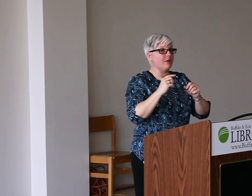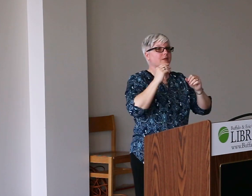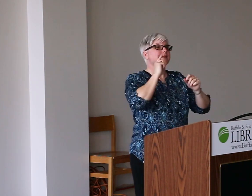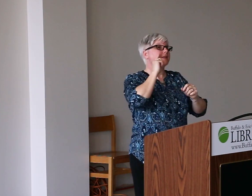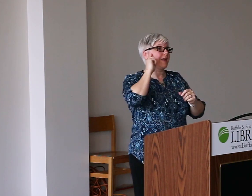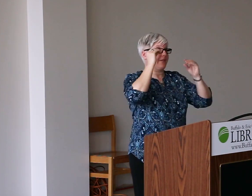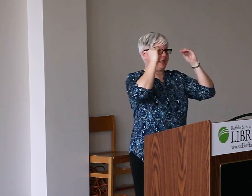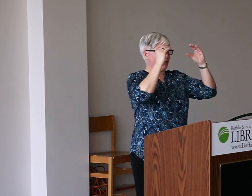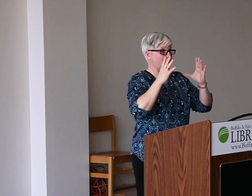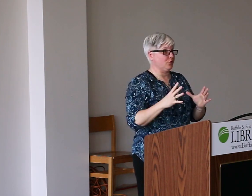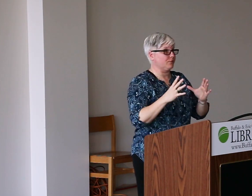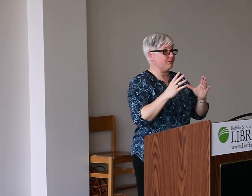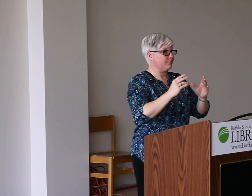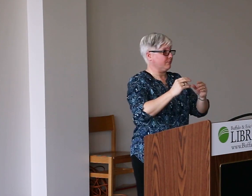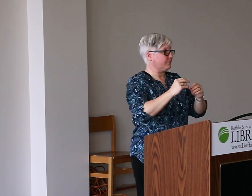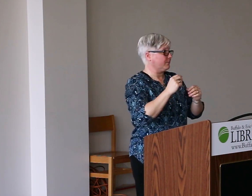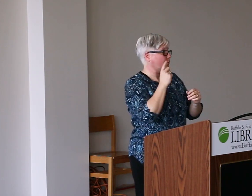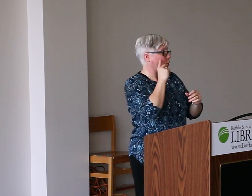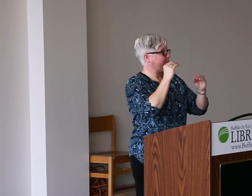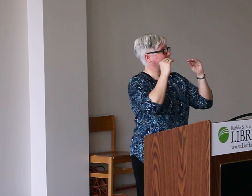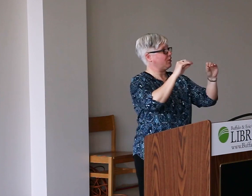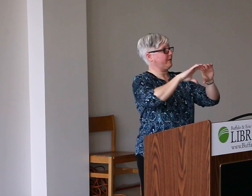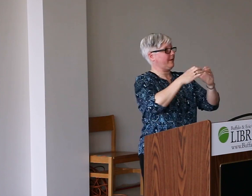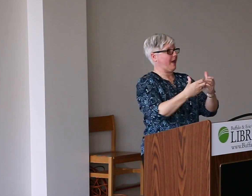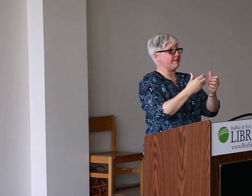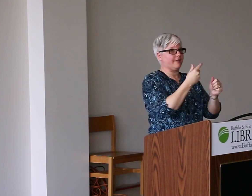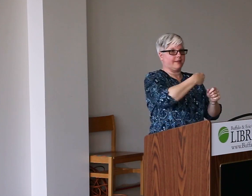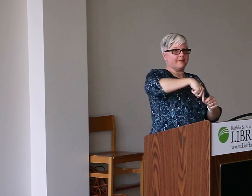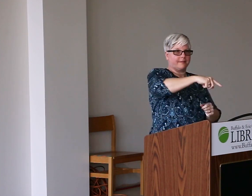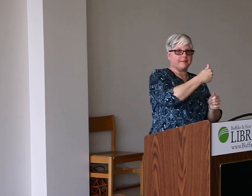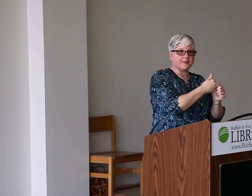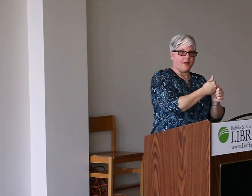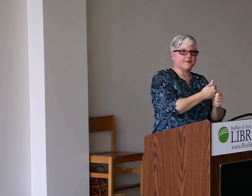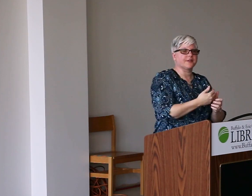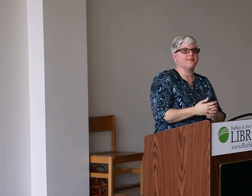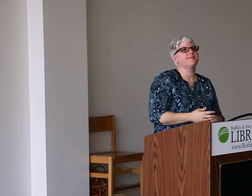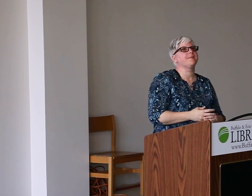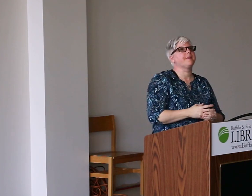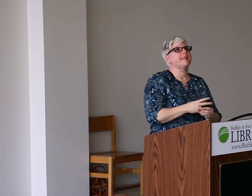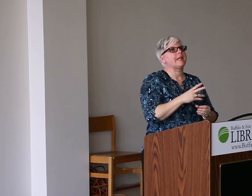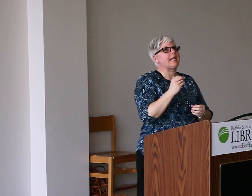language or ASL, they can. We have deaf teachers that teach those classes.